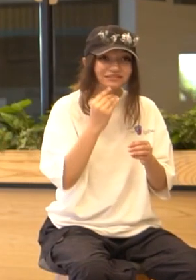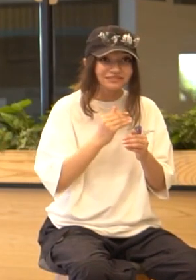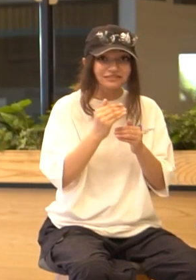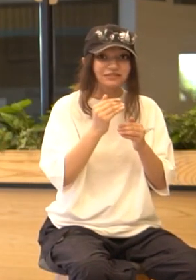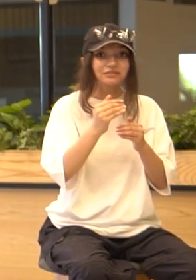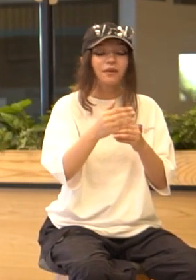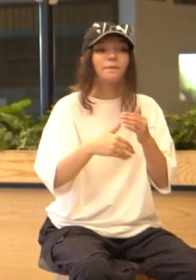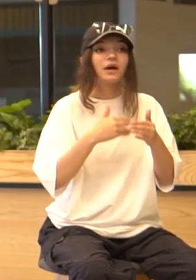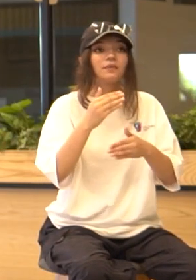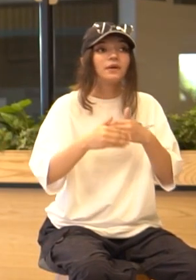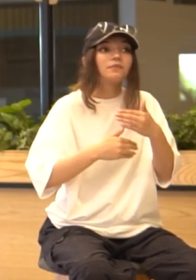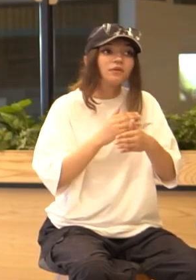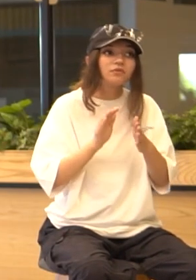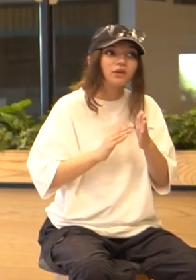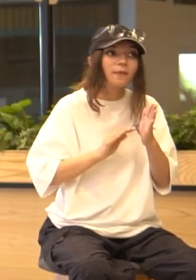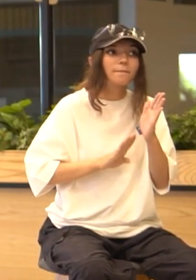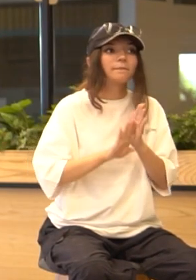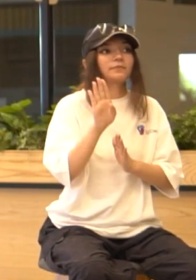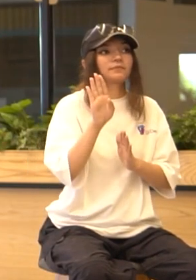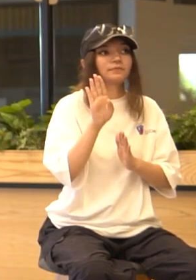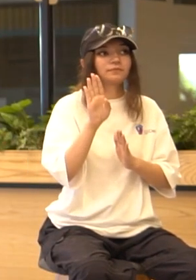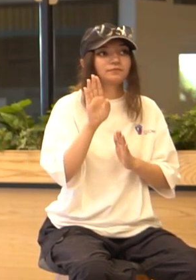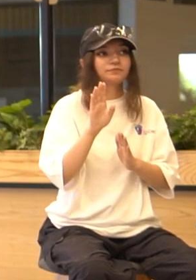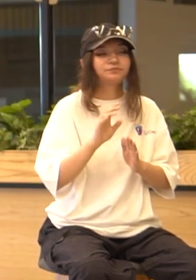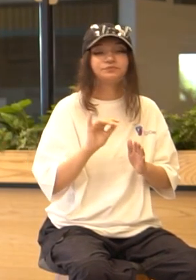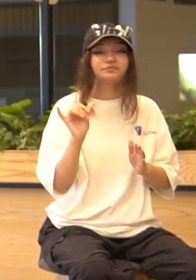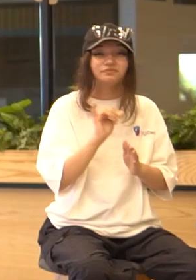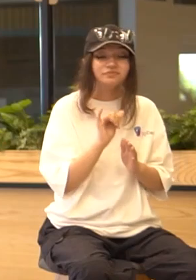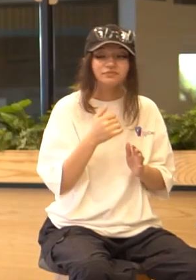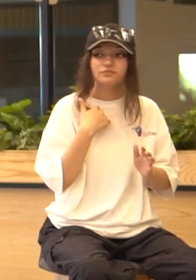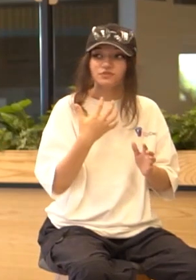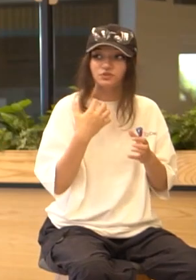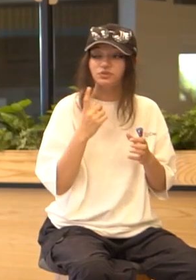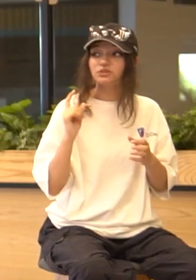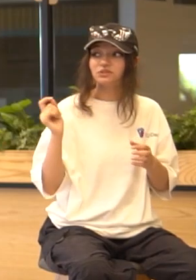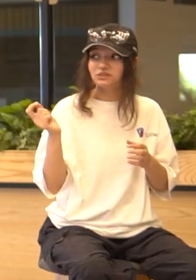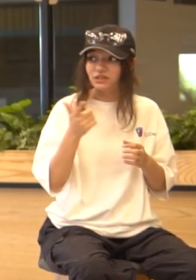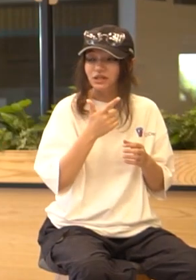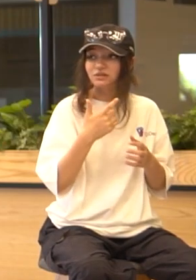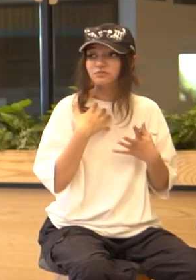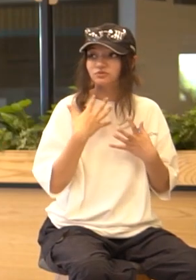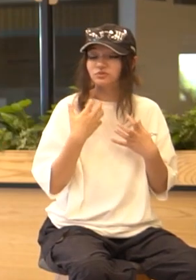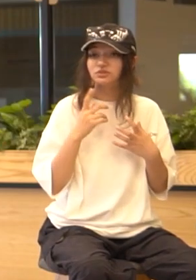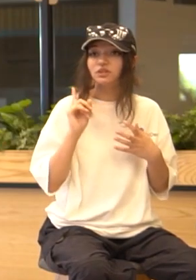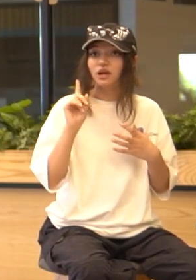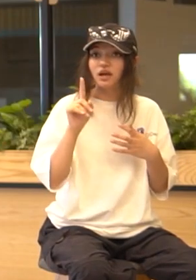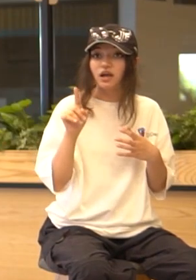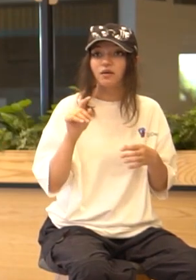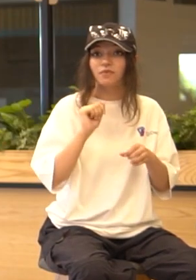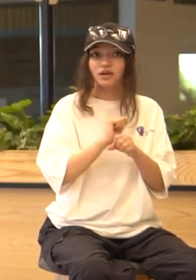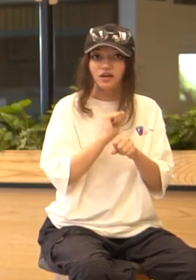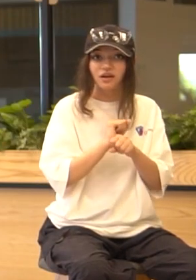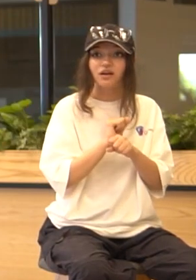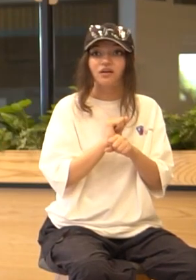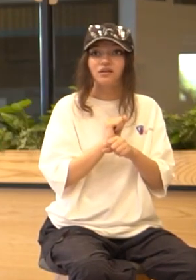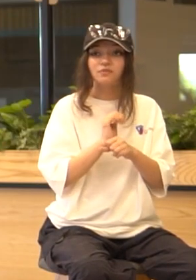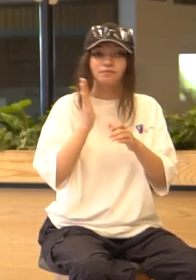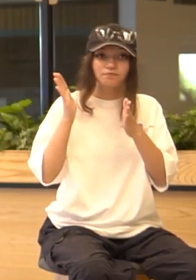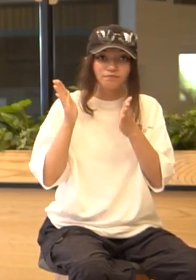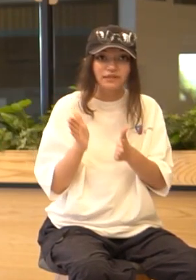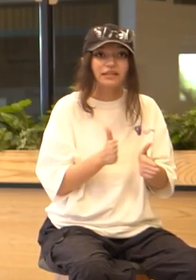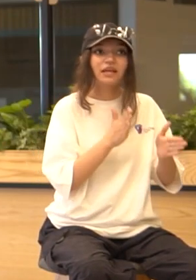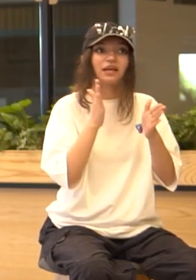a bigger thing. So, and I really, really encourage you to bring structure in your work, and also like